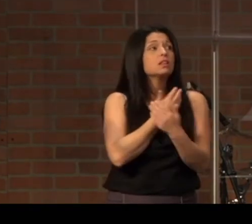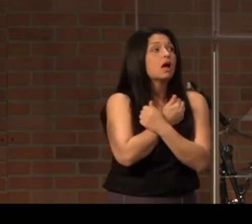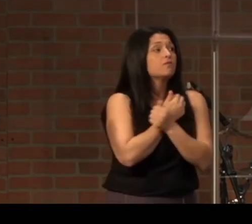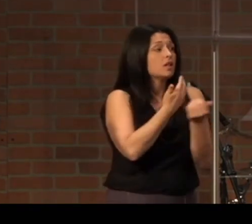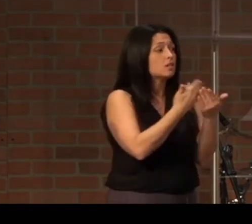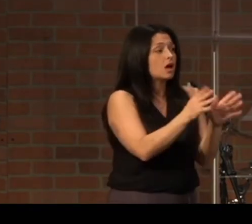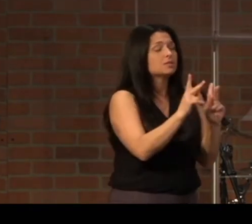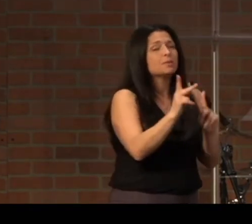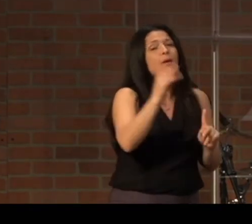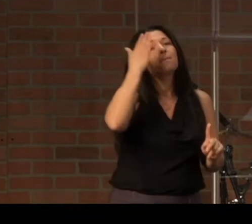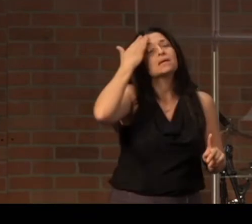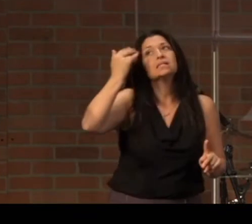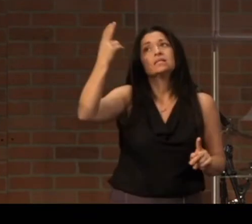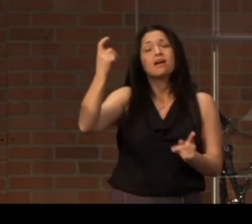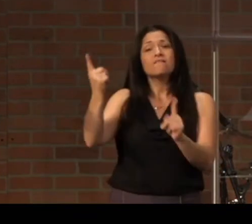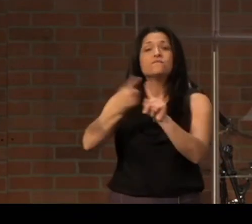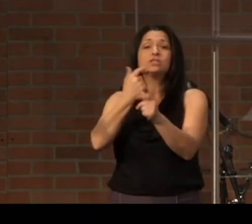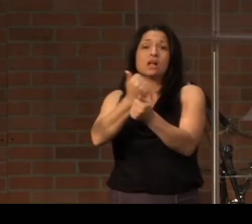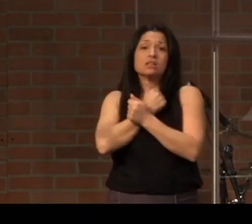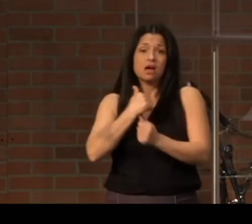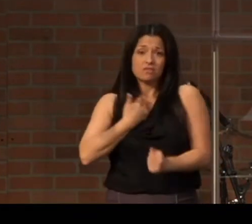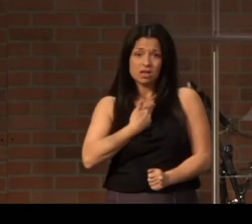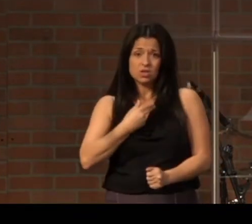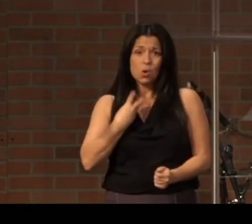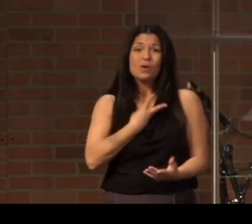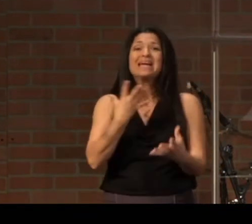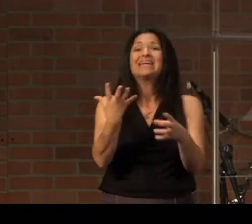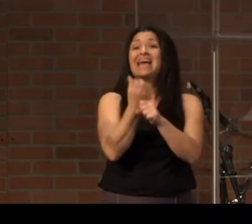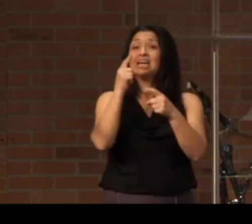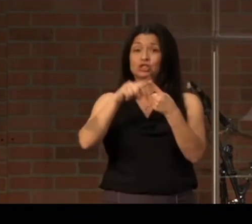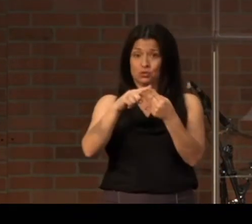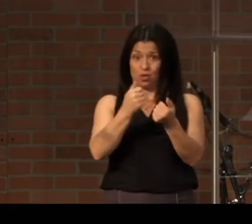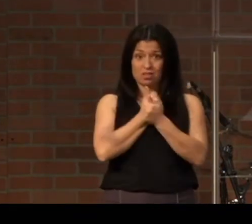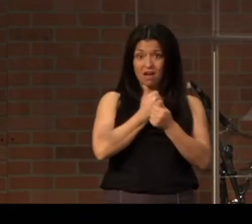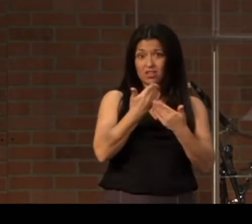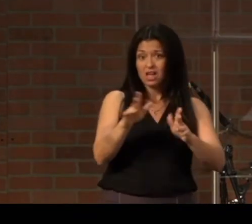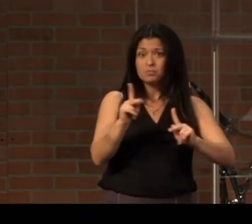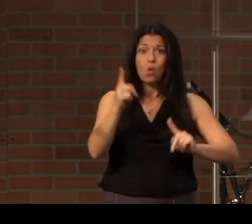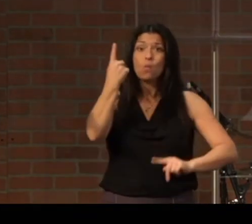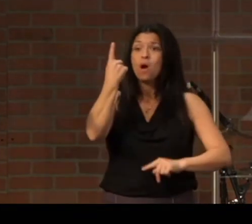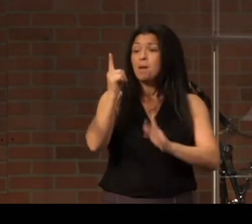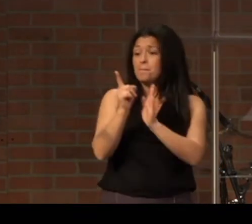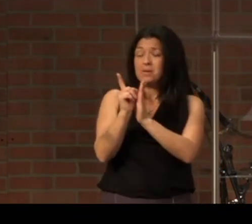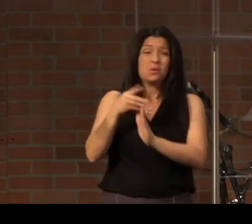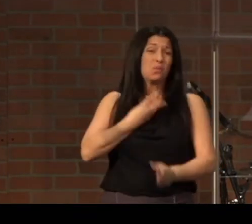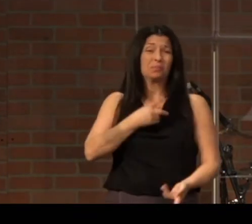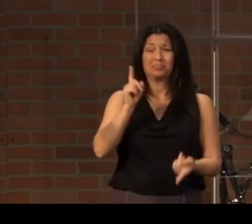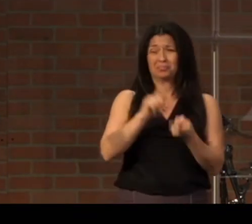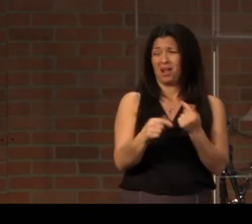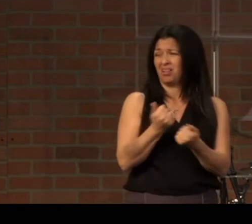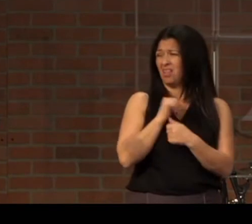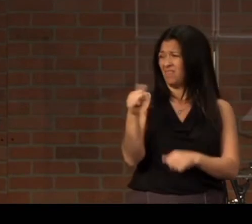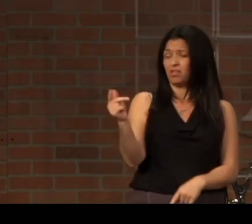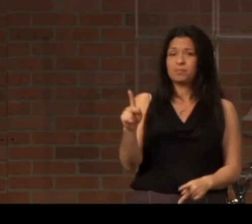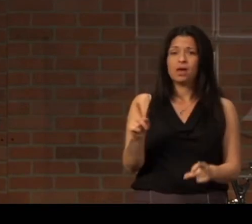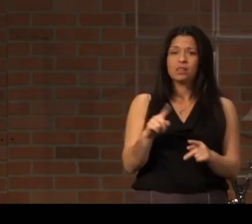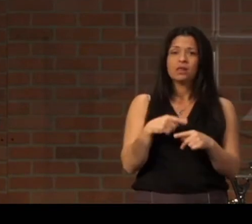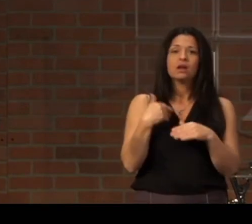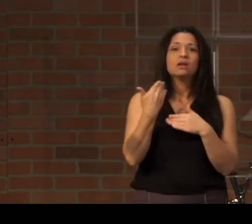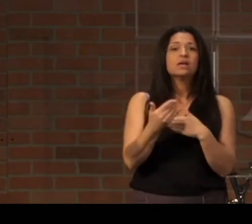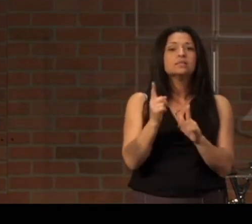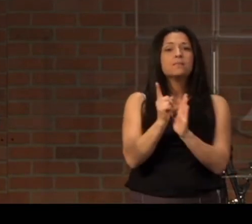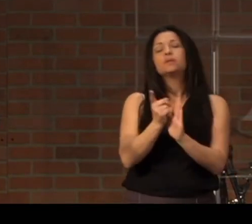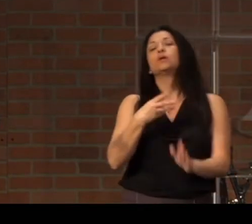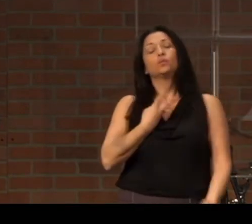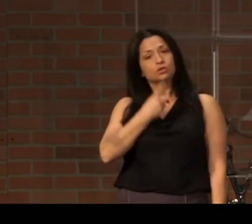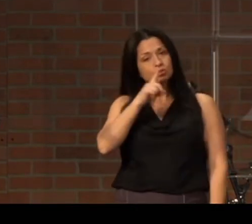us. We get to love lost people. We get to. One moment we couldn't, but the next minute we could, because we experienced